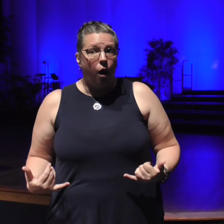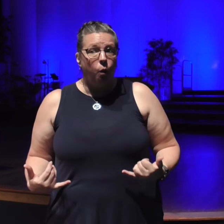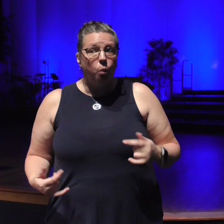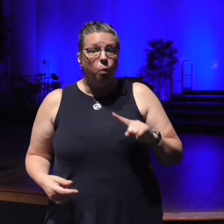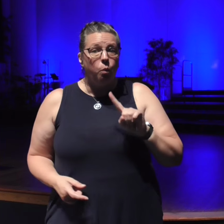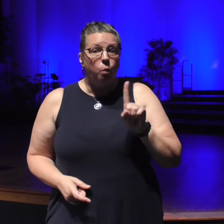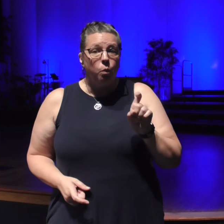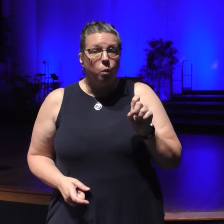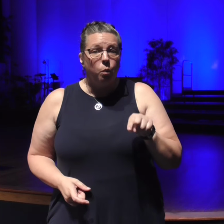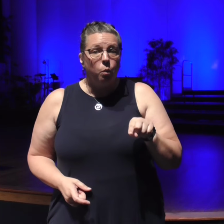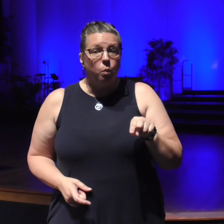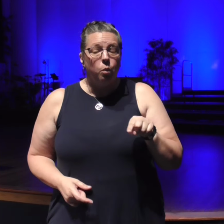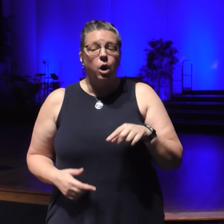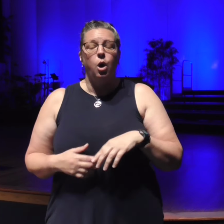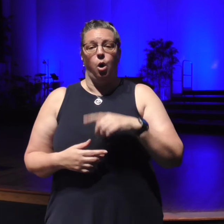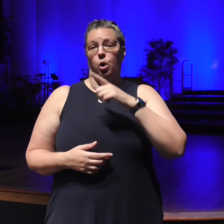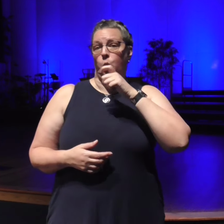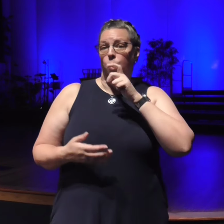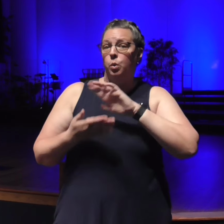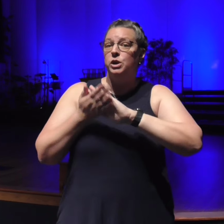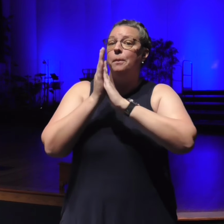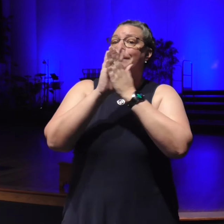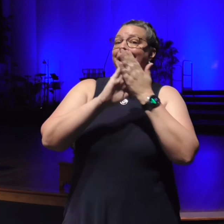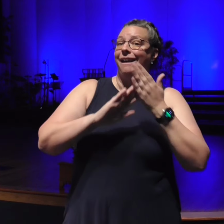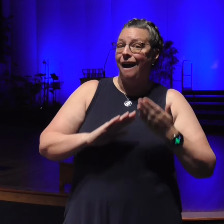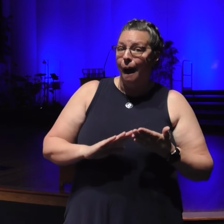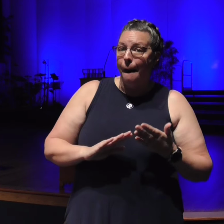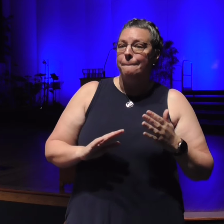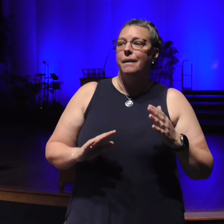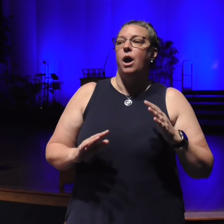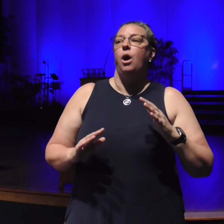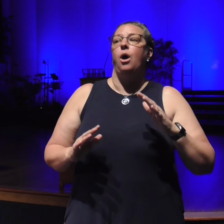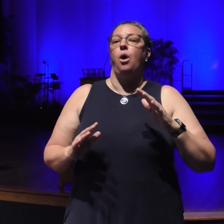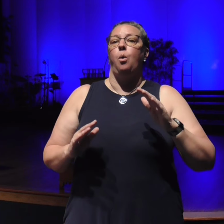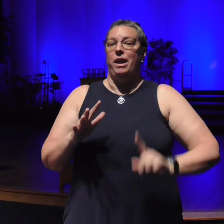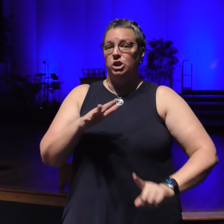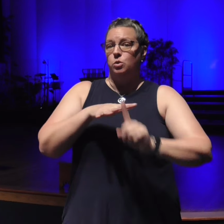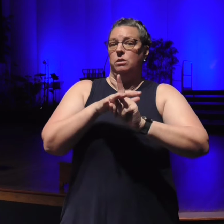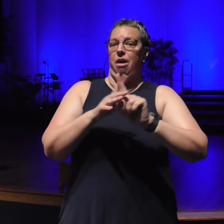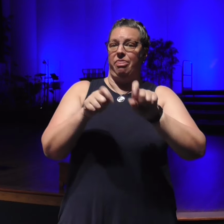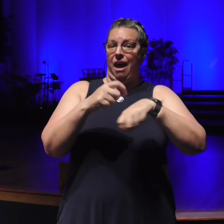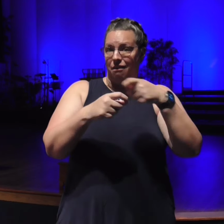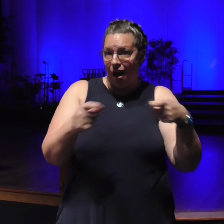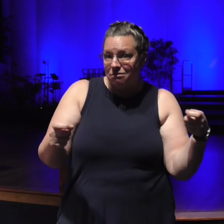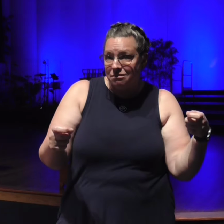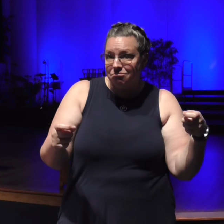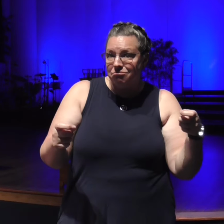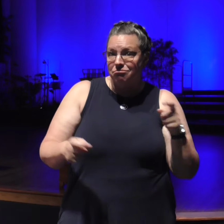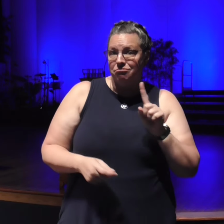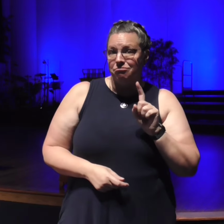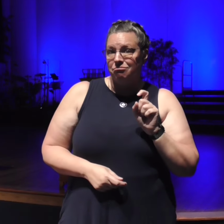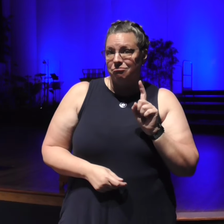who you might become once you bring that knot to the surface again?